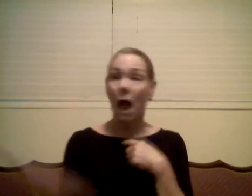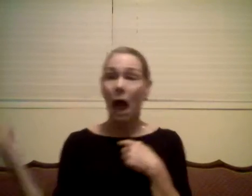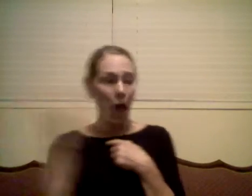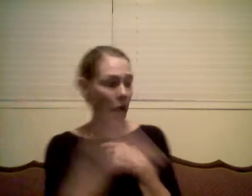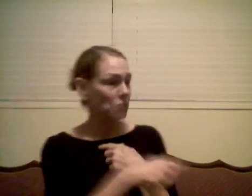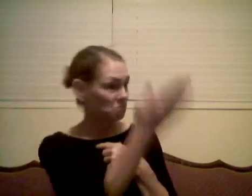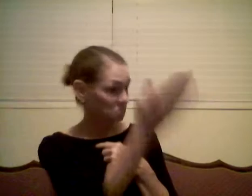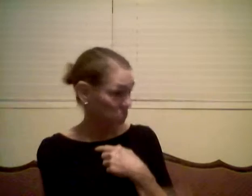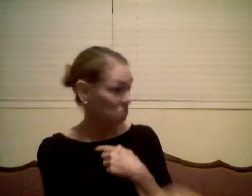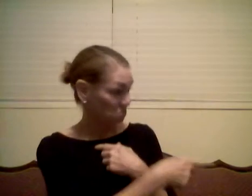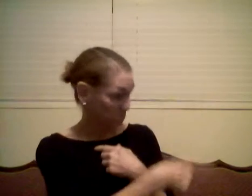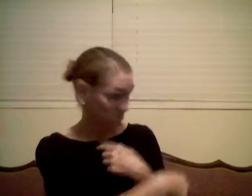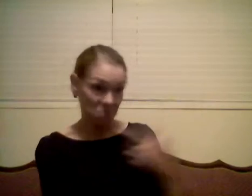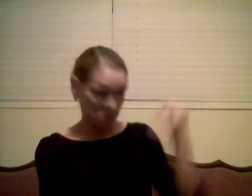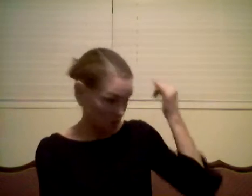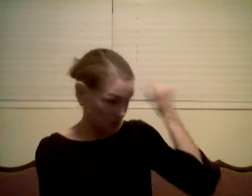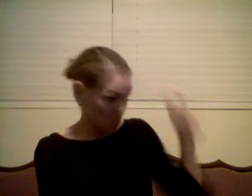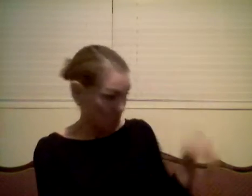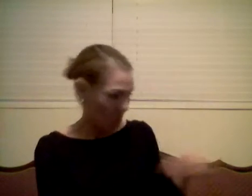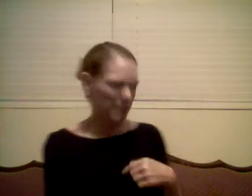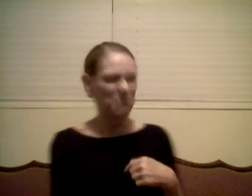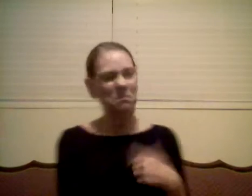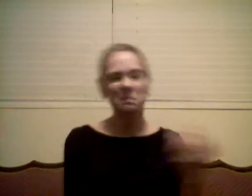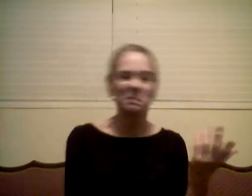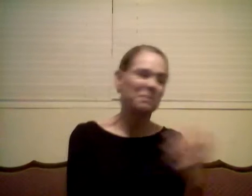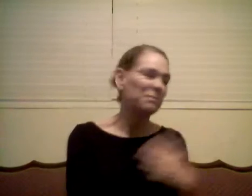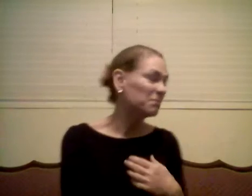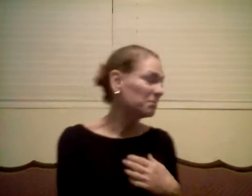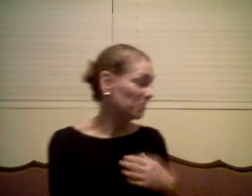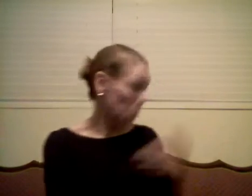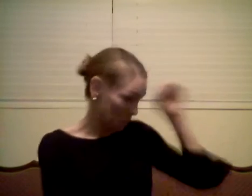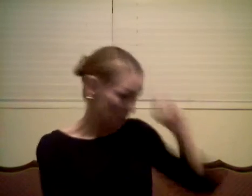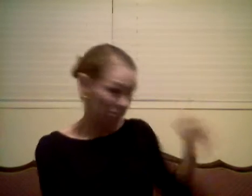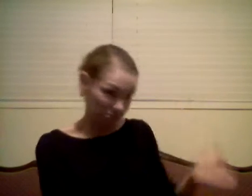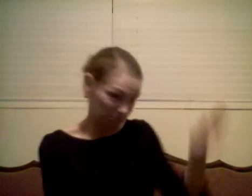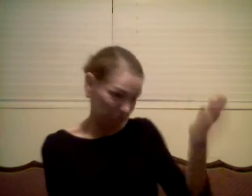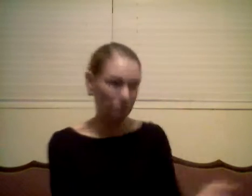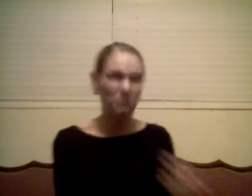good. But boy, when she had an opinion, so what'd you think?